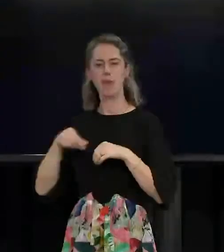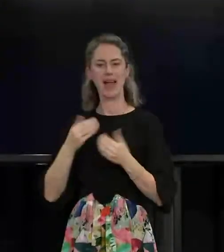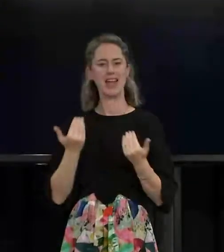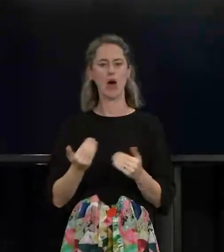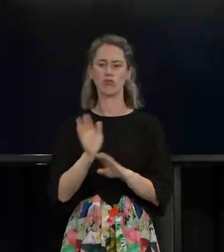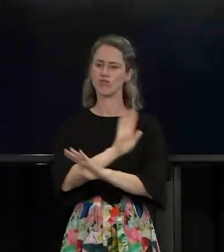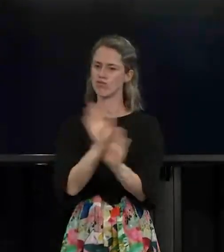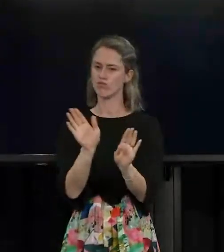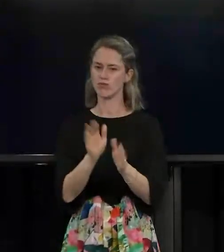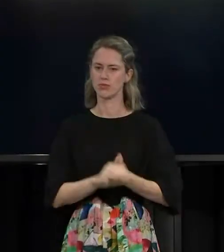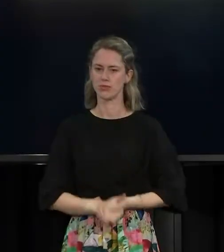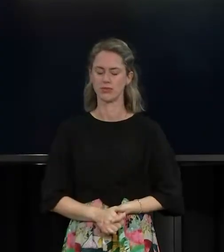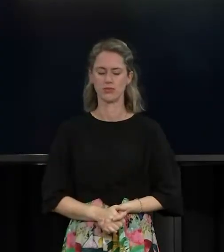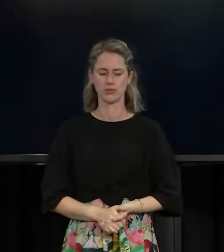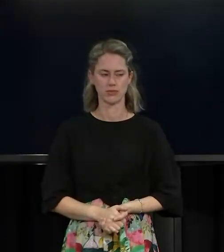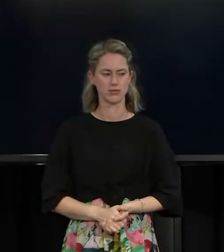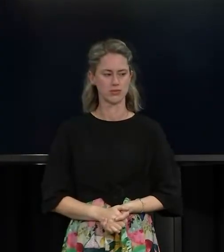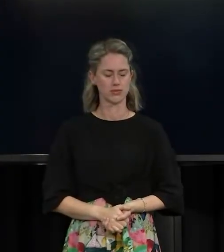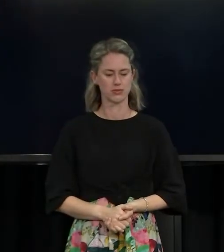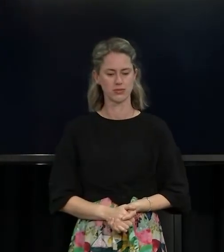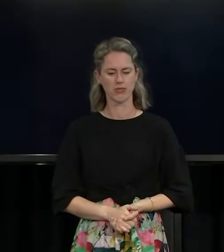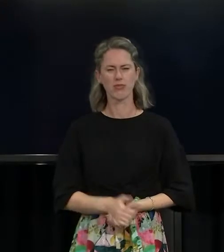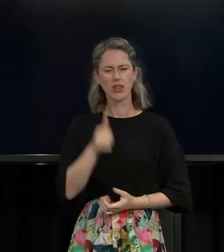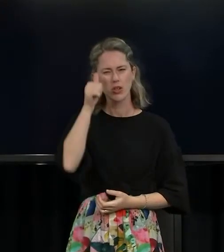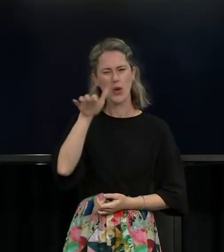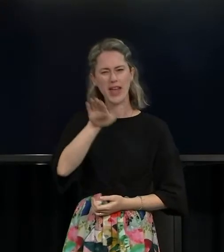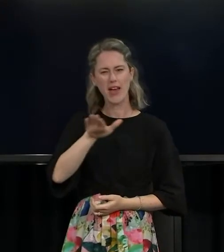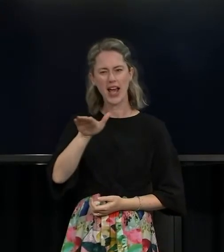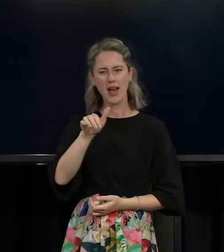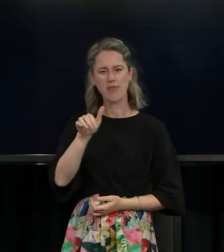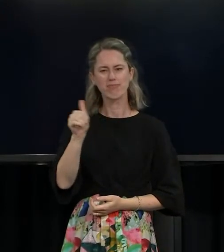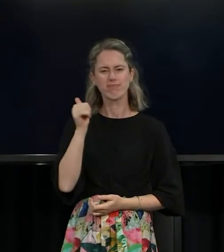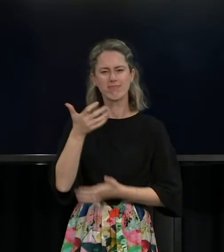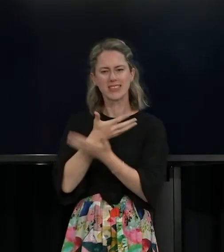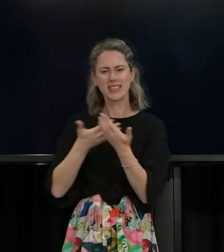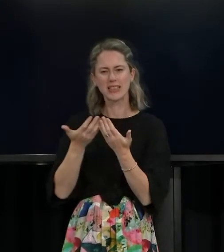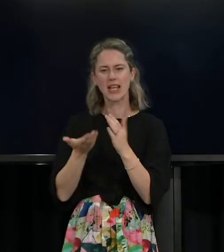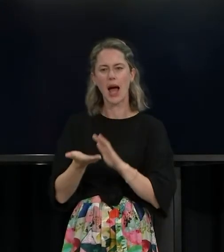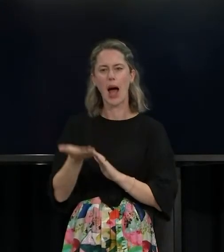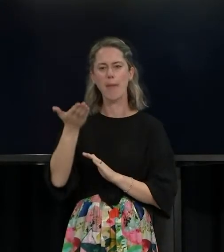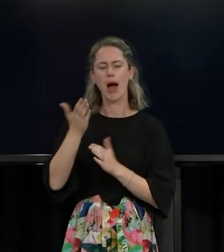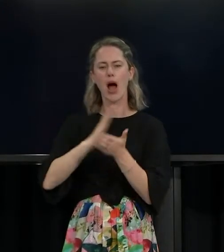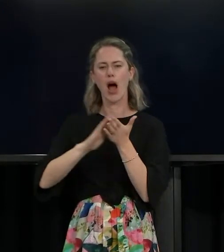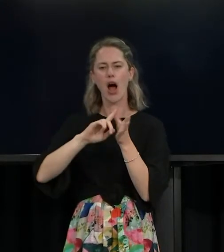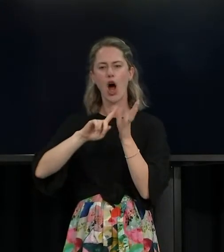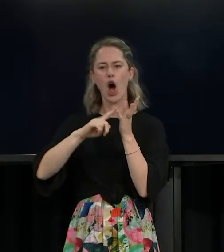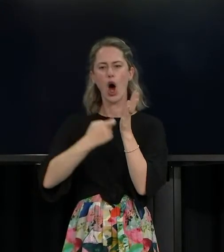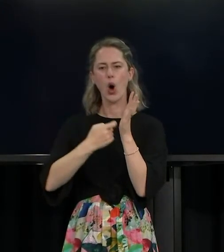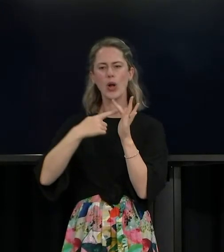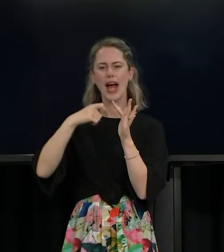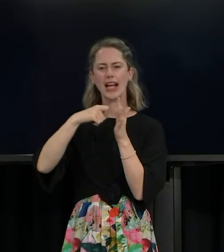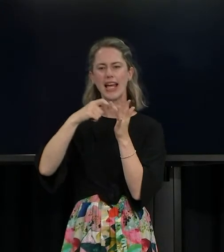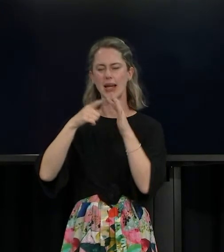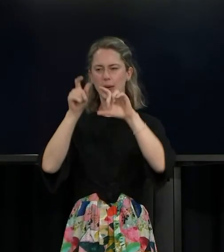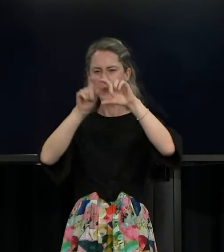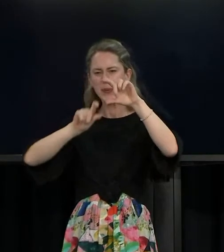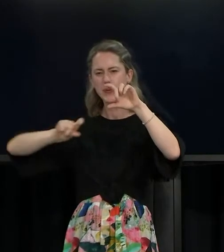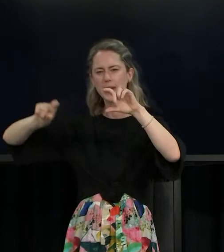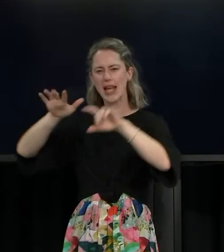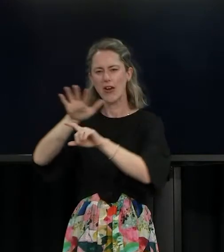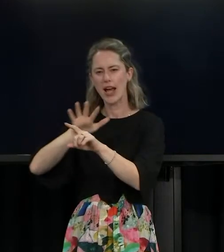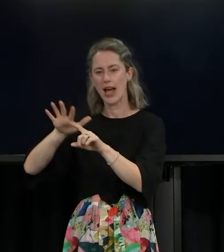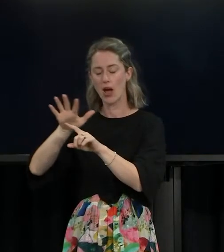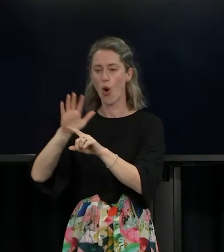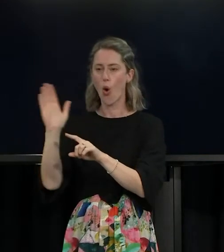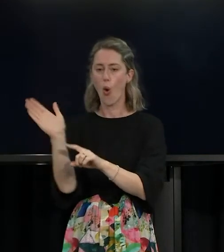for that this time. In Upper Hauraki, there's been an ongoing great response there. Every teacher and student at that